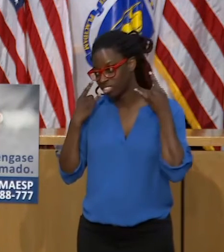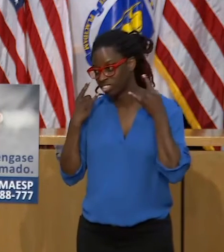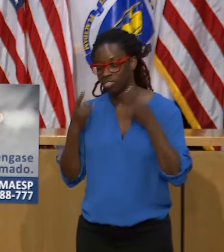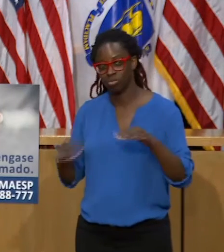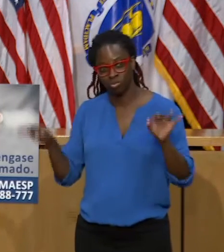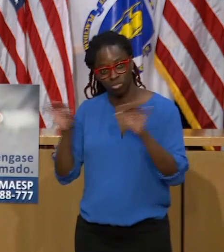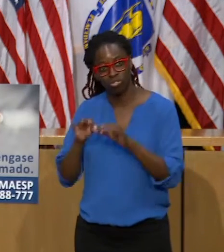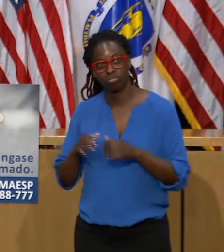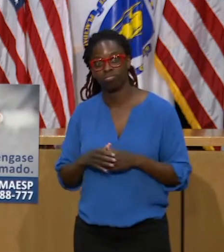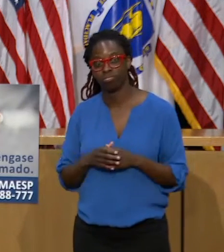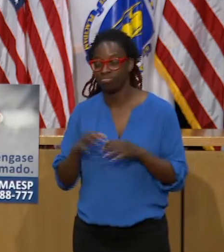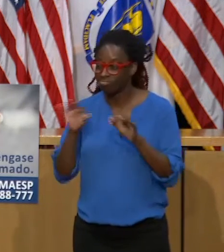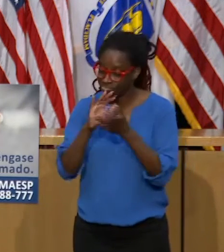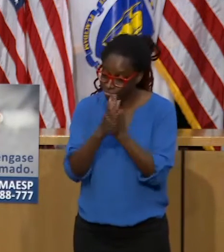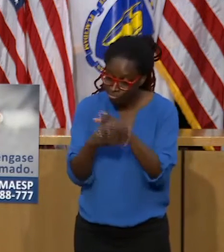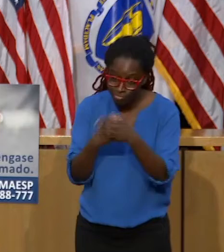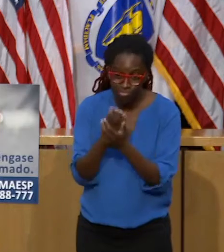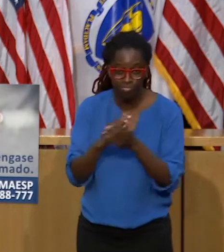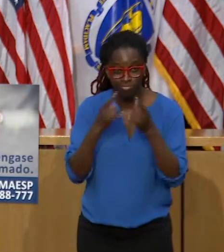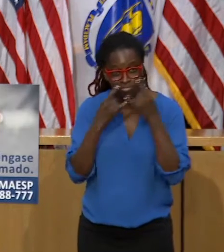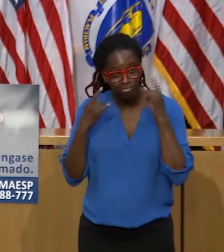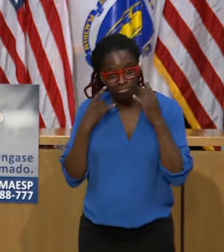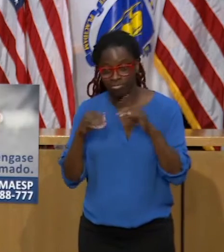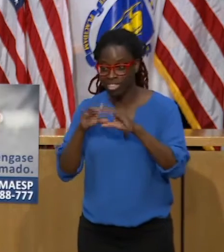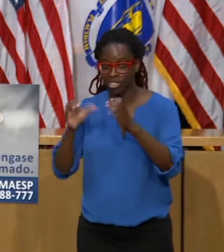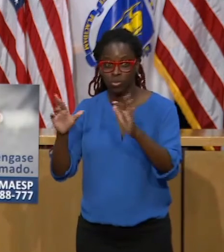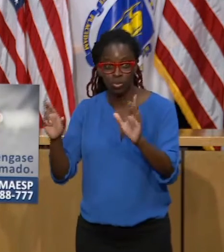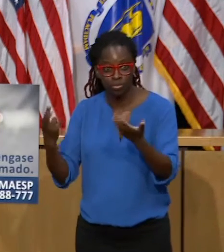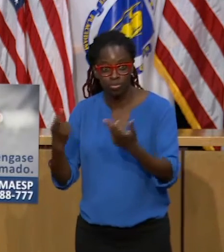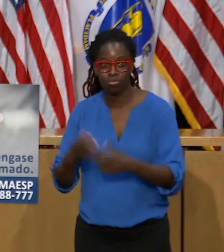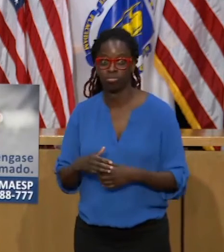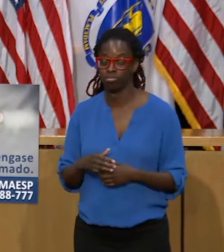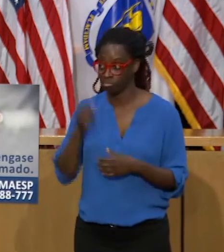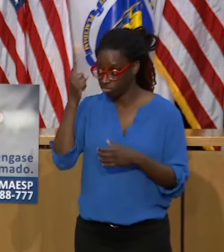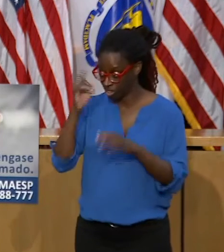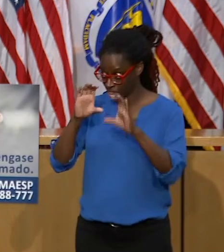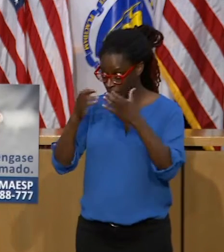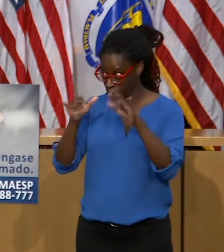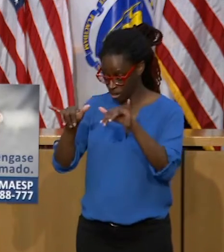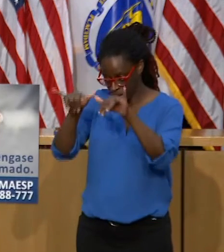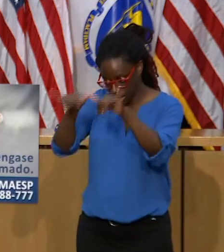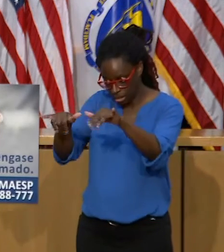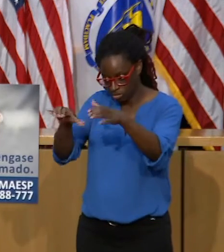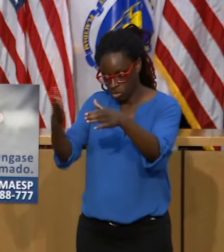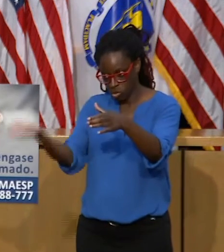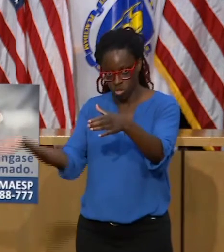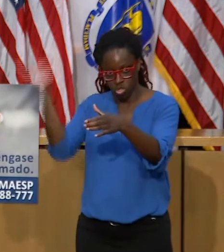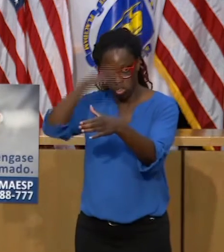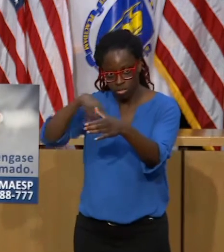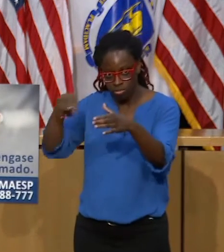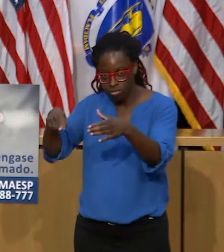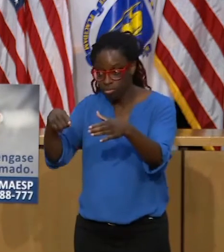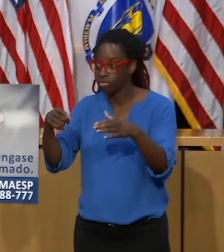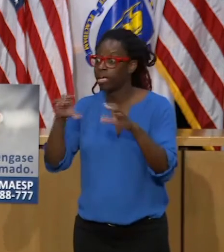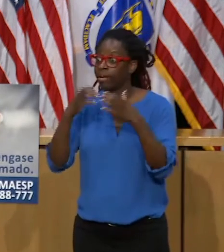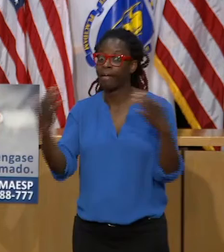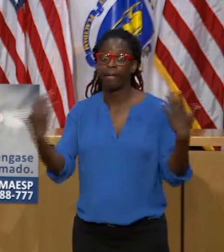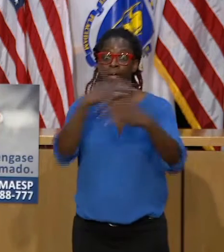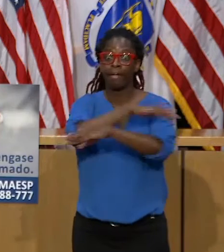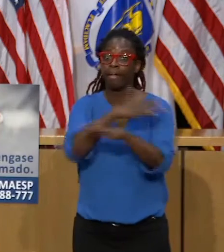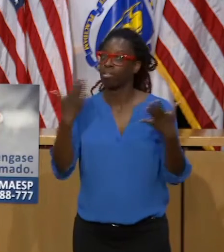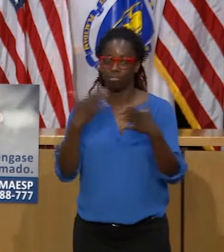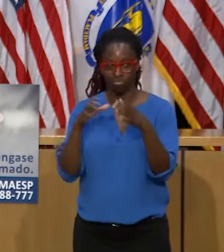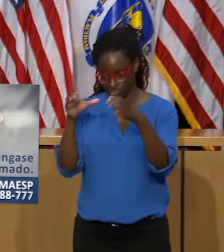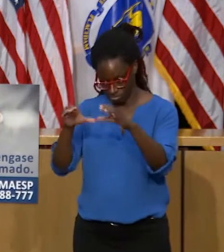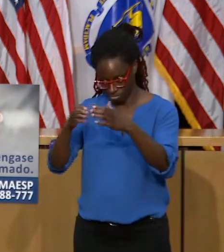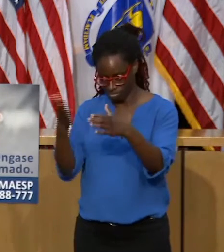hygiene. We're going to be cohorting kids together. We're going to be really encouraging, mandating children to stay home when they're sick. And it's all